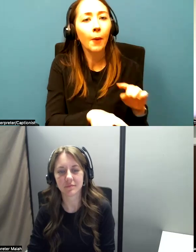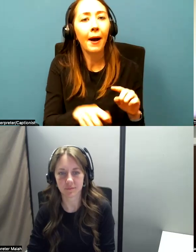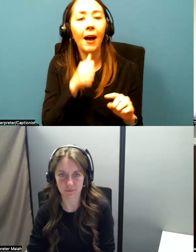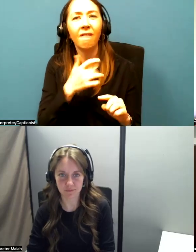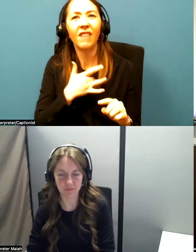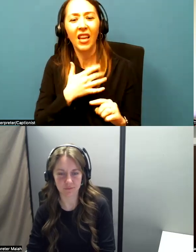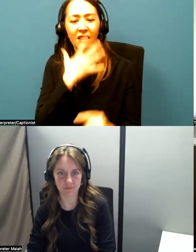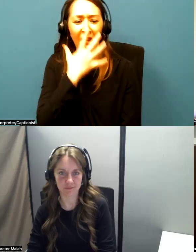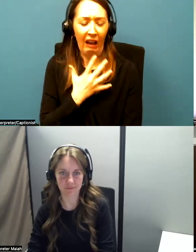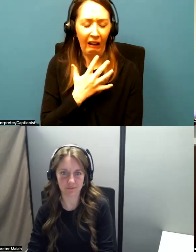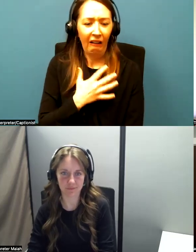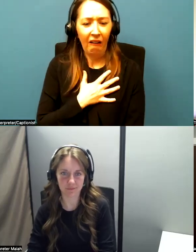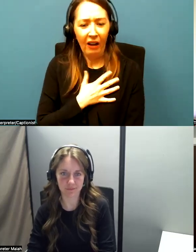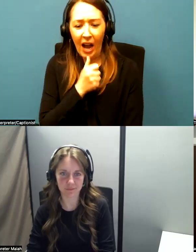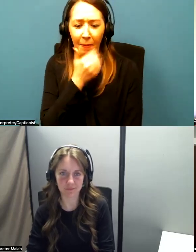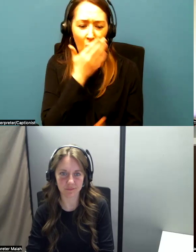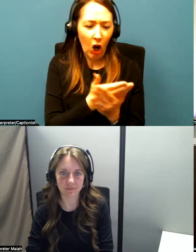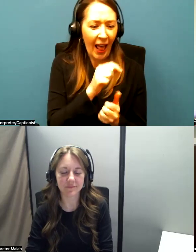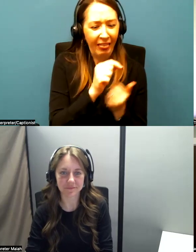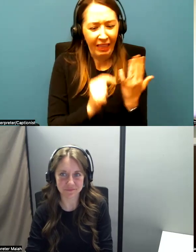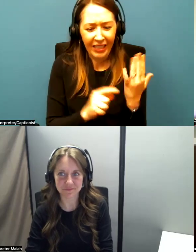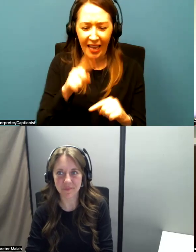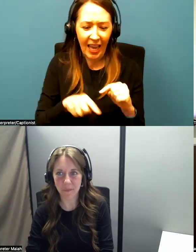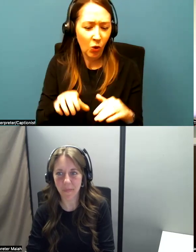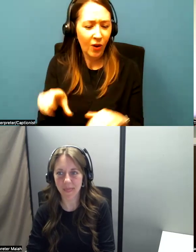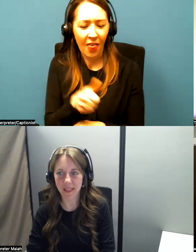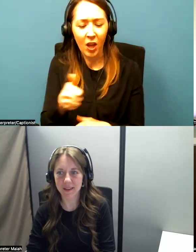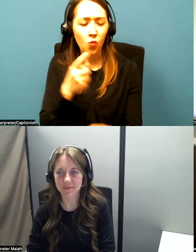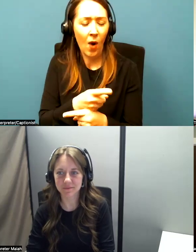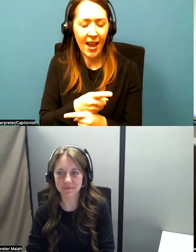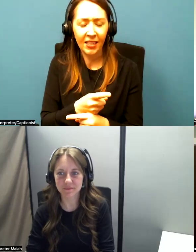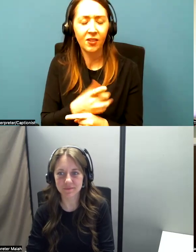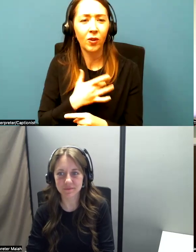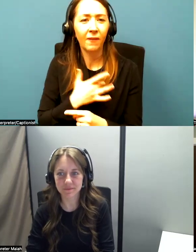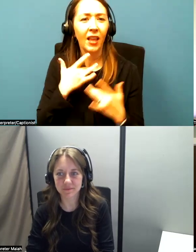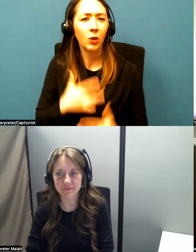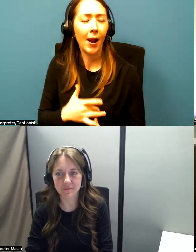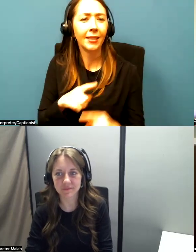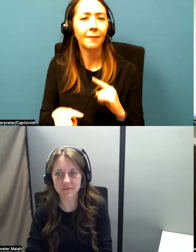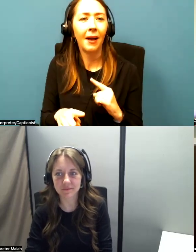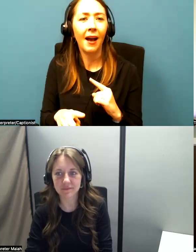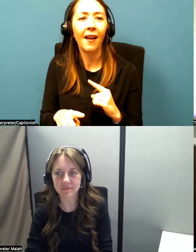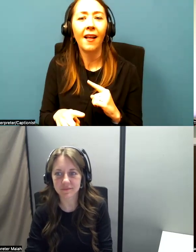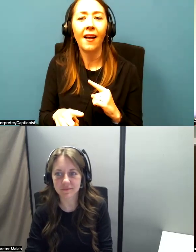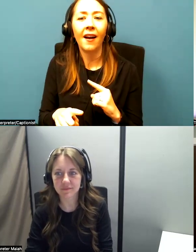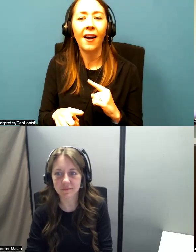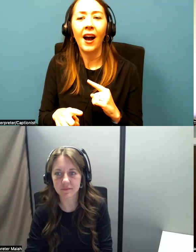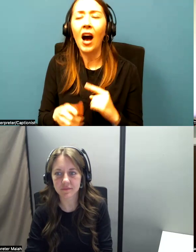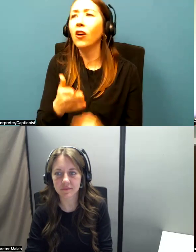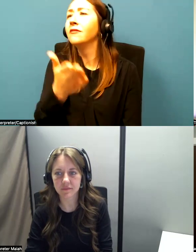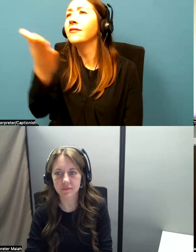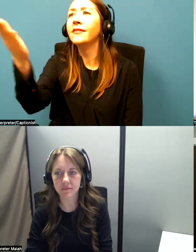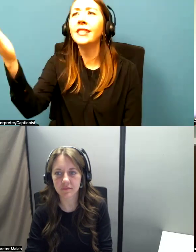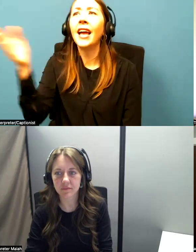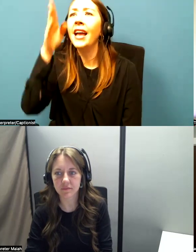myself. I was like, oh, I'm not good at anything. I can't do anything right. And I look and I said,